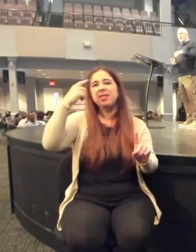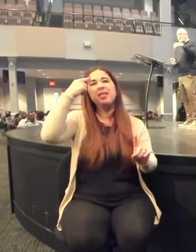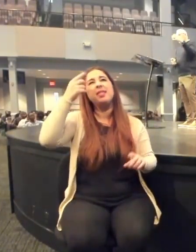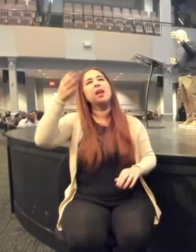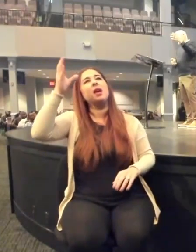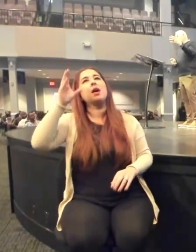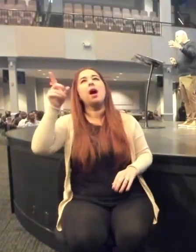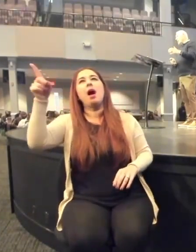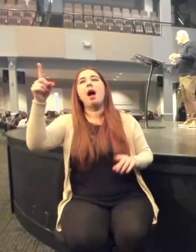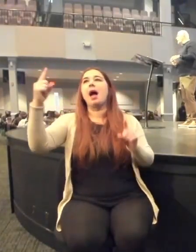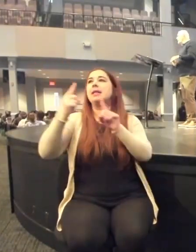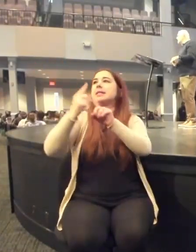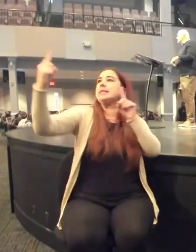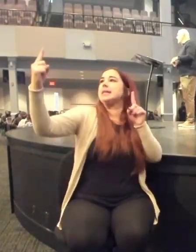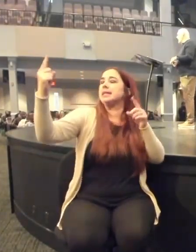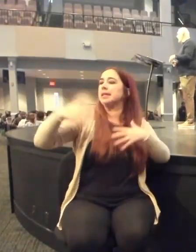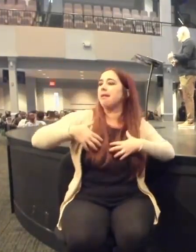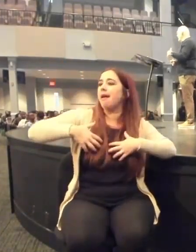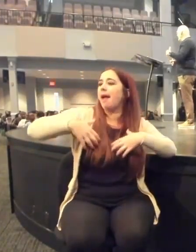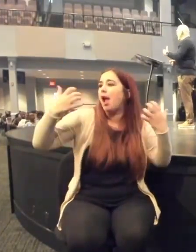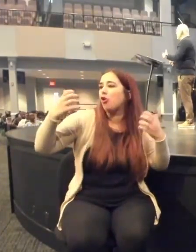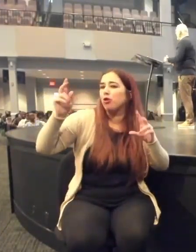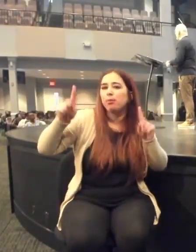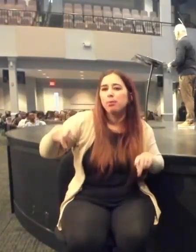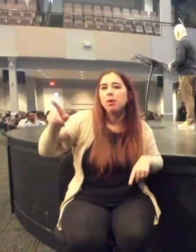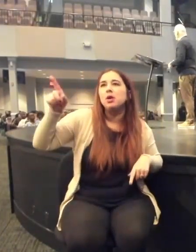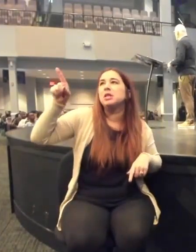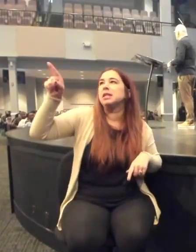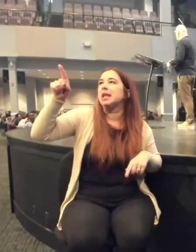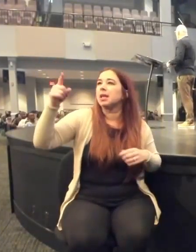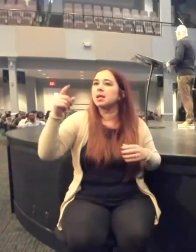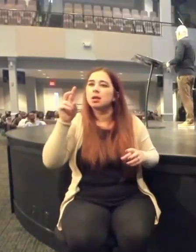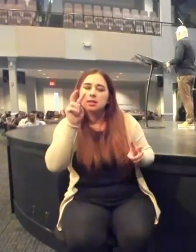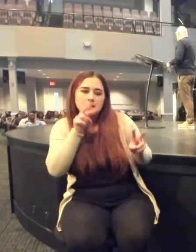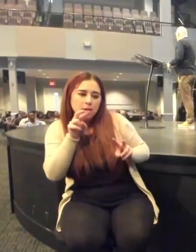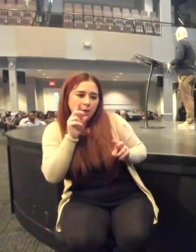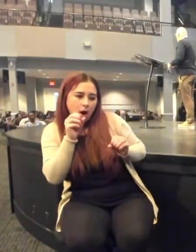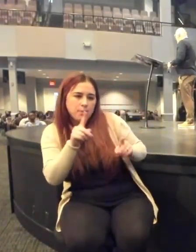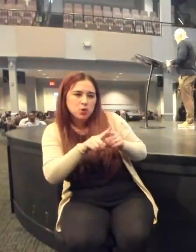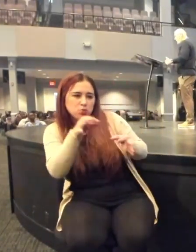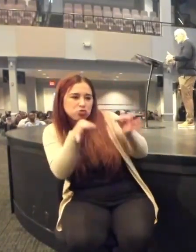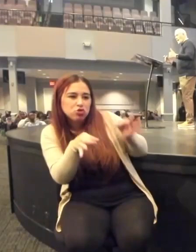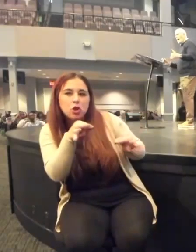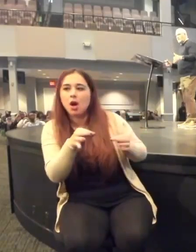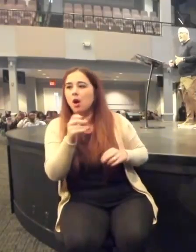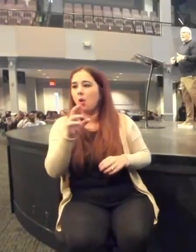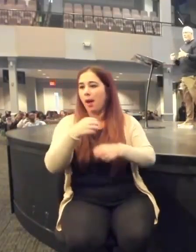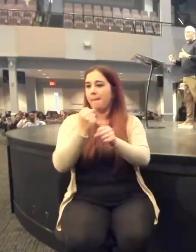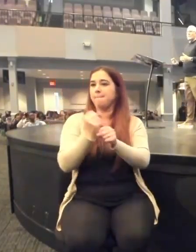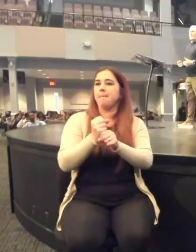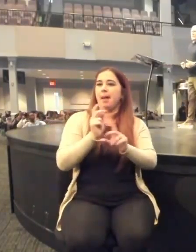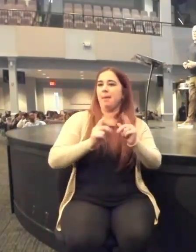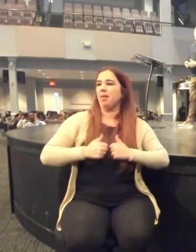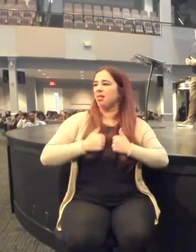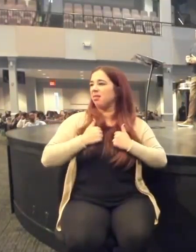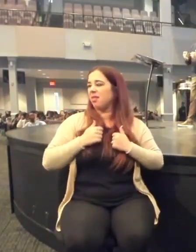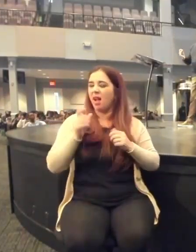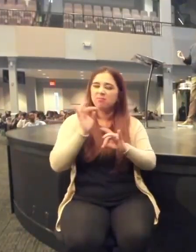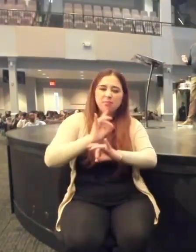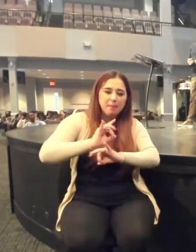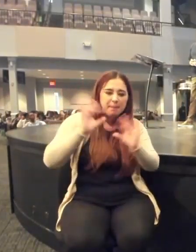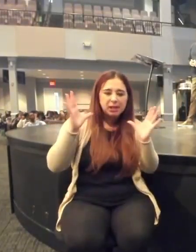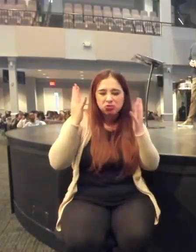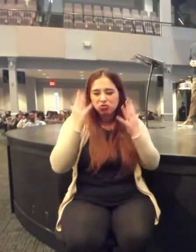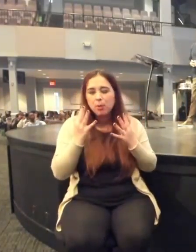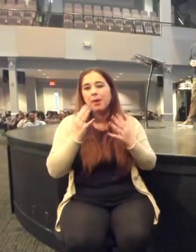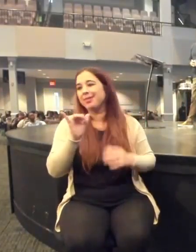as distant or angry or somehow looking for opportunities to judge the world or make people's lives miserable, and nothing could be